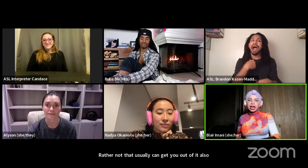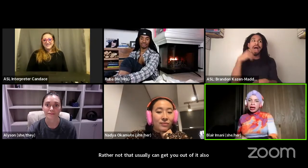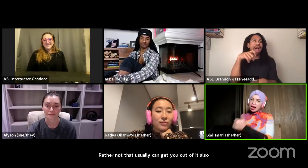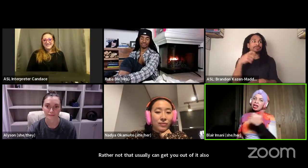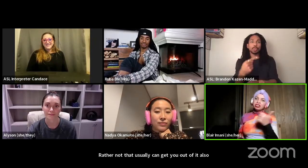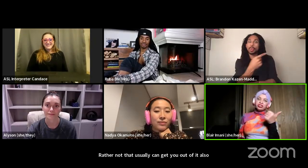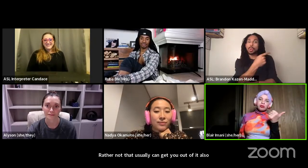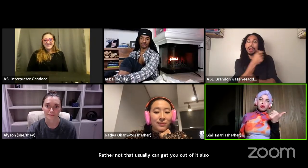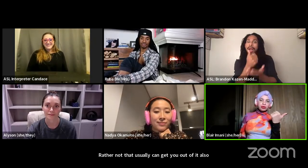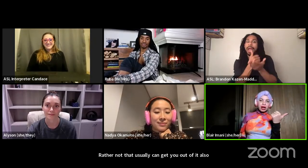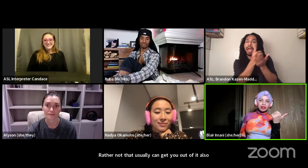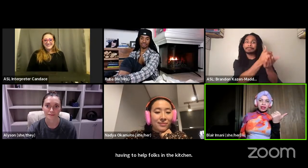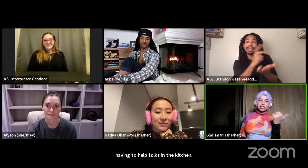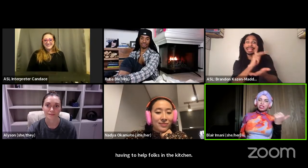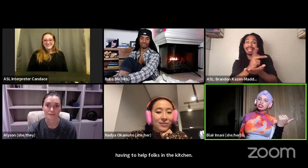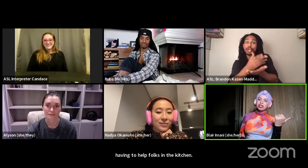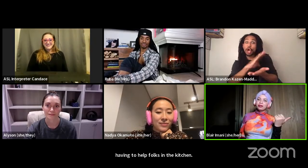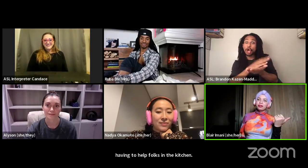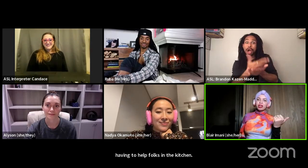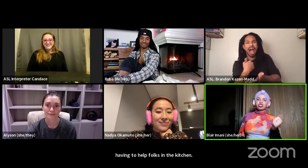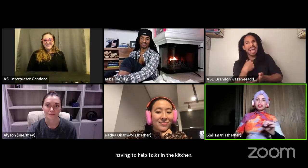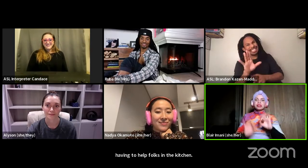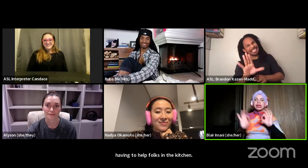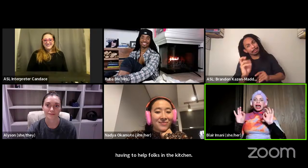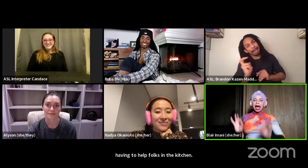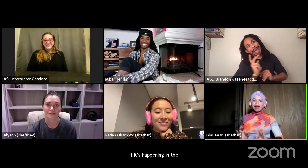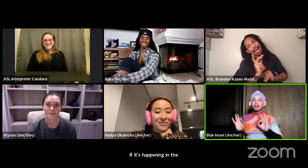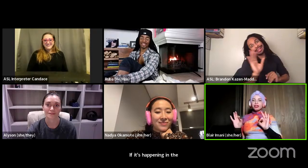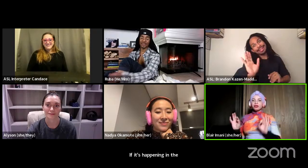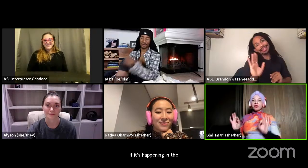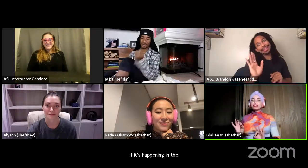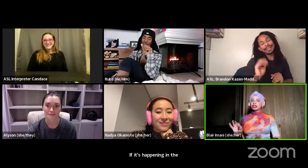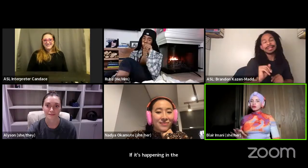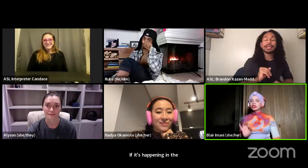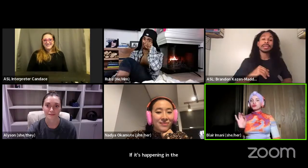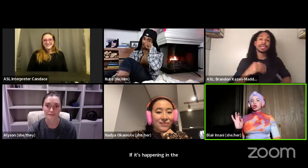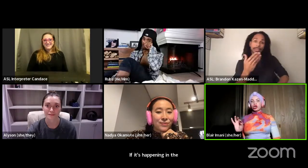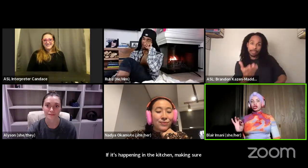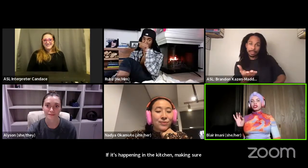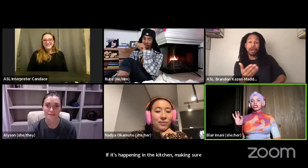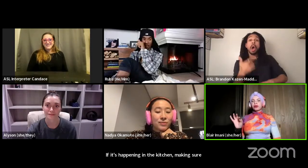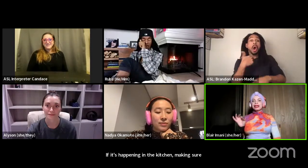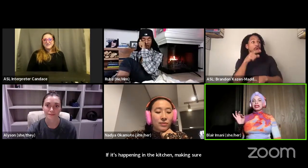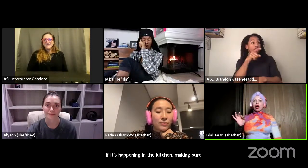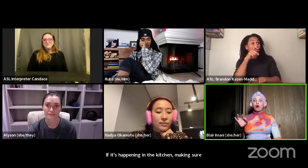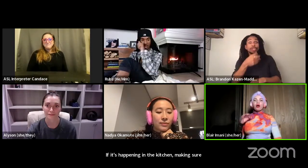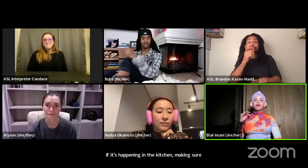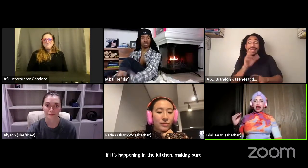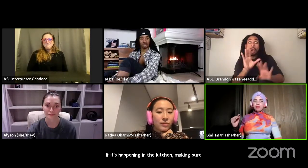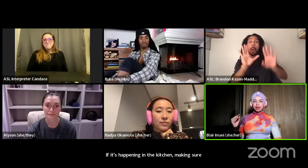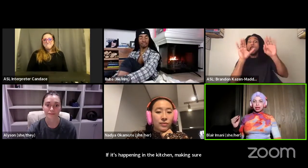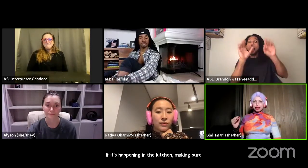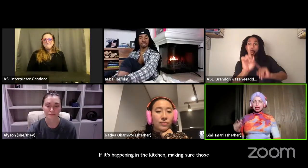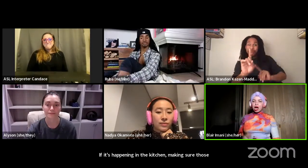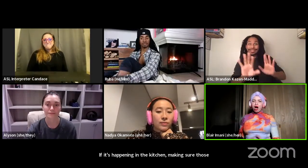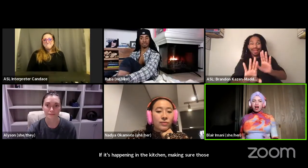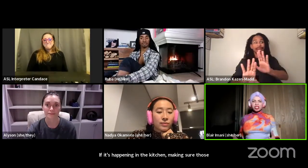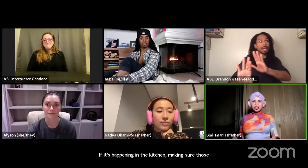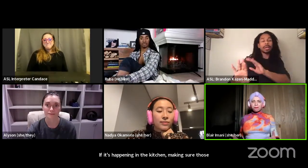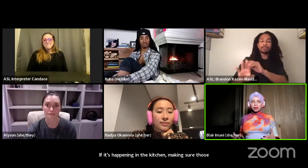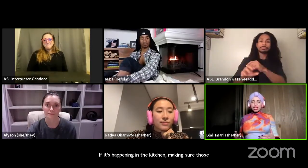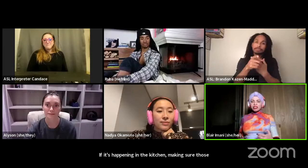in the kitchen, making sure that the people not in the kitchen need refreshments. Having those excuses rehearsed and ready to go are